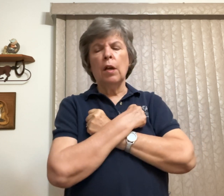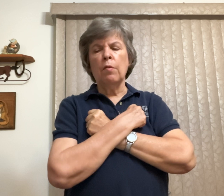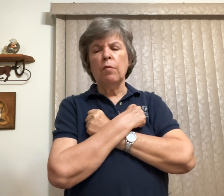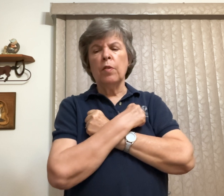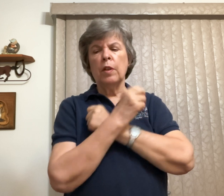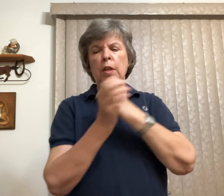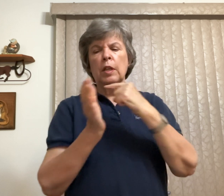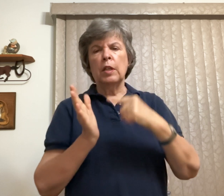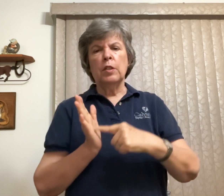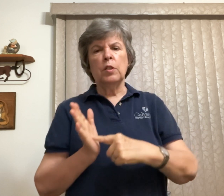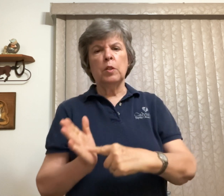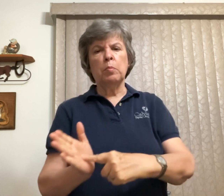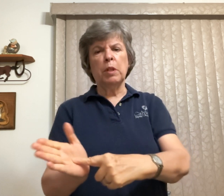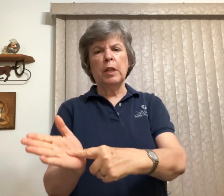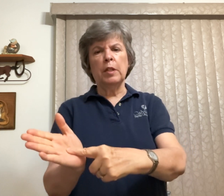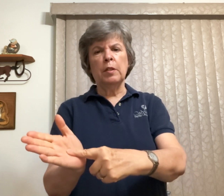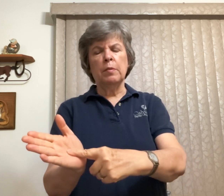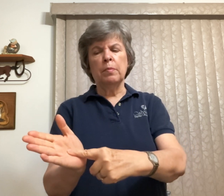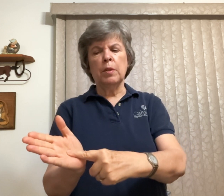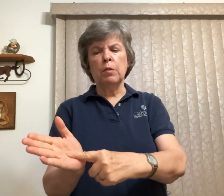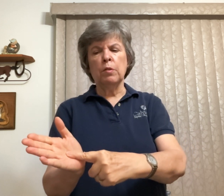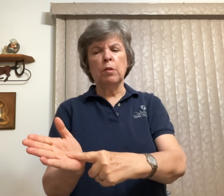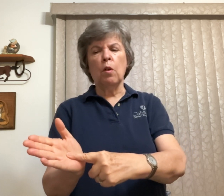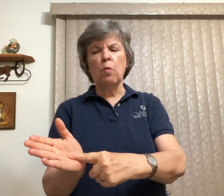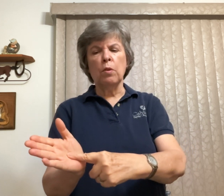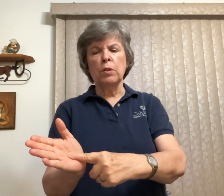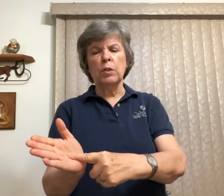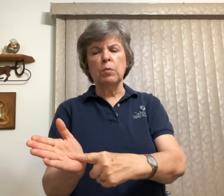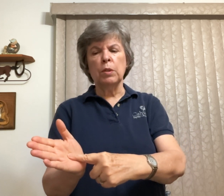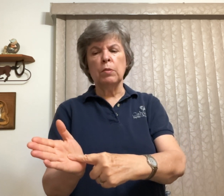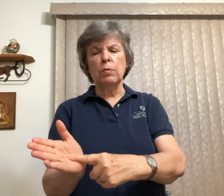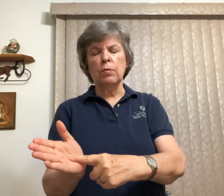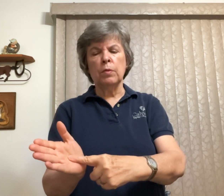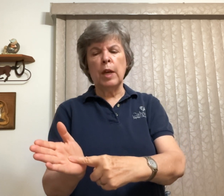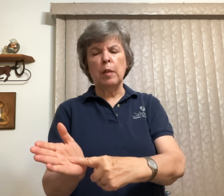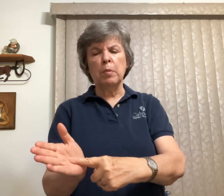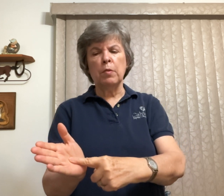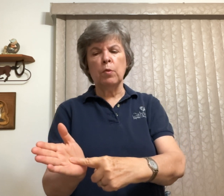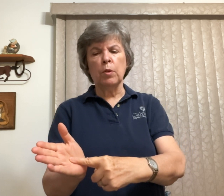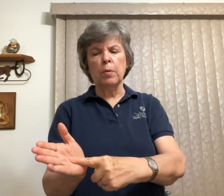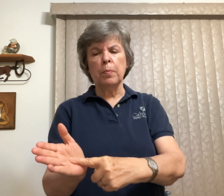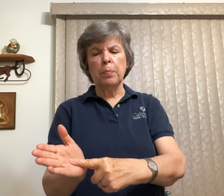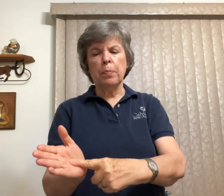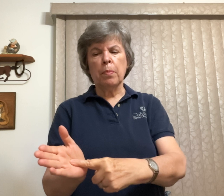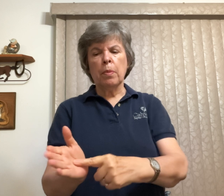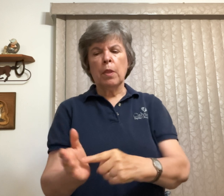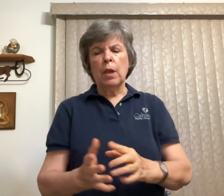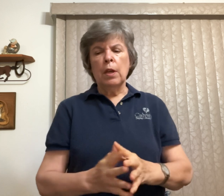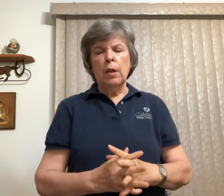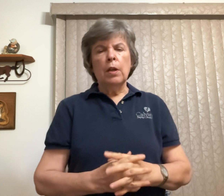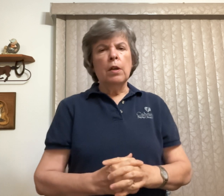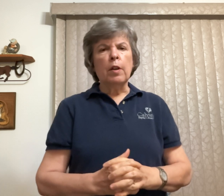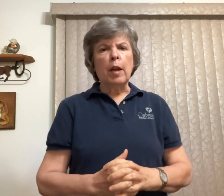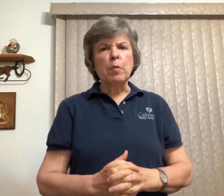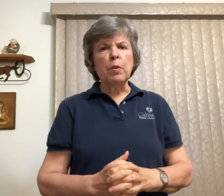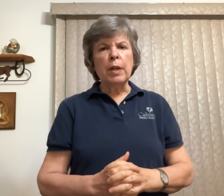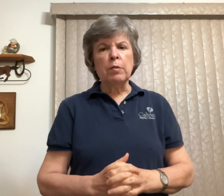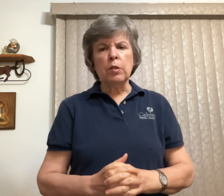love displayed. Those are all words that we've had before. Okay, I'm going to have to